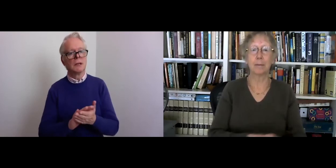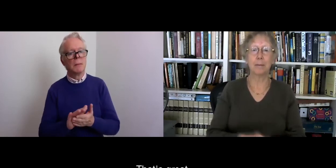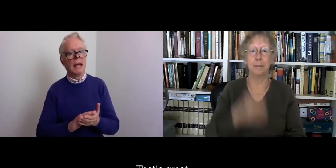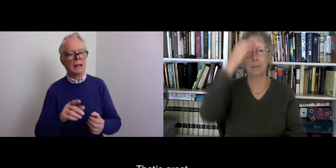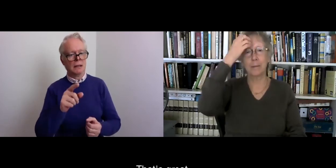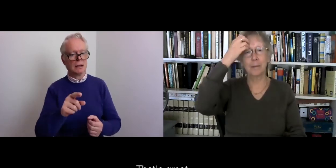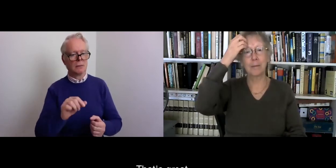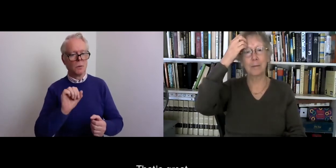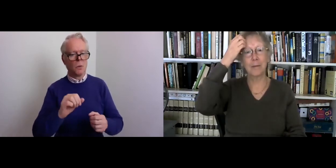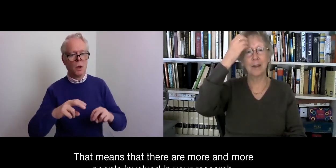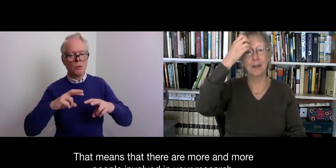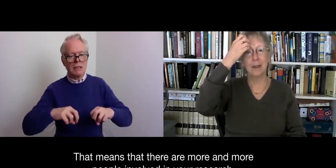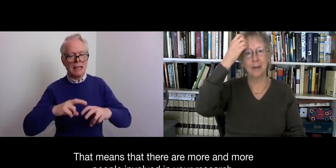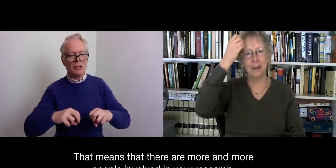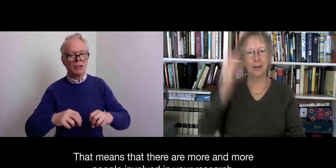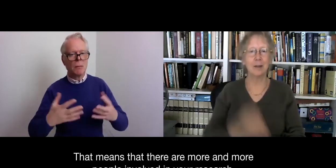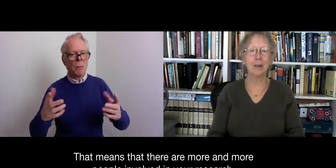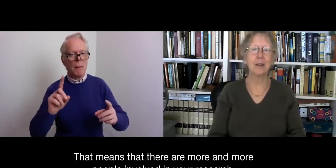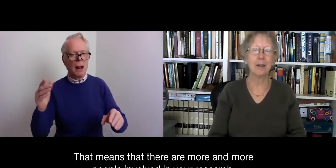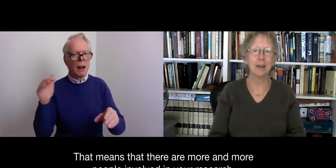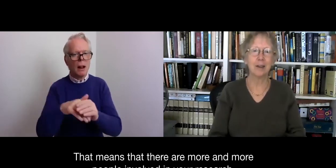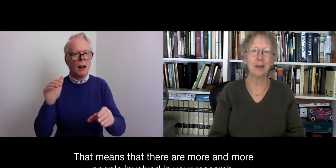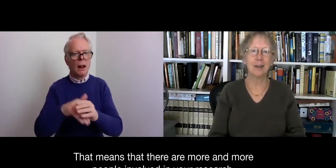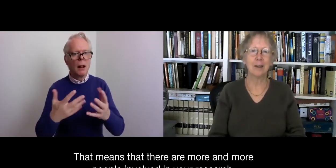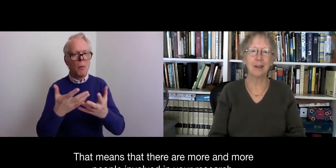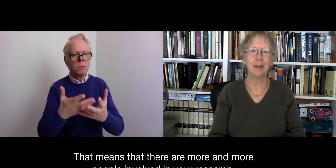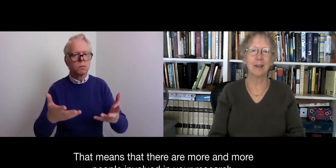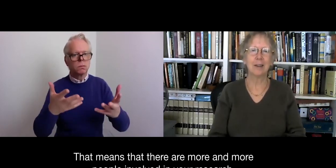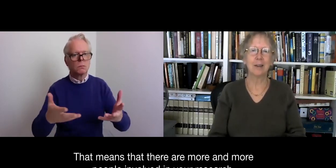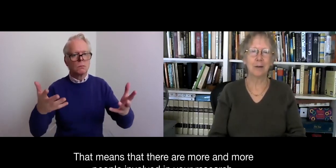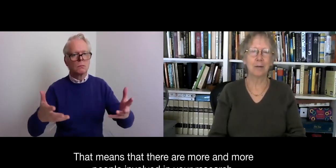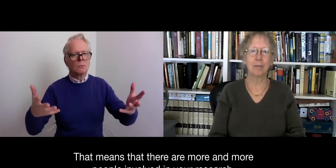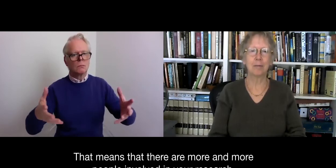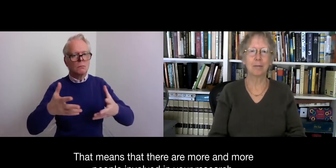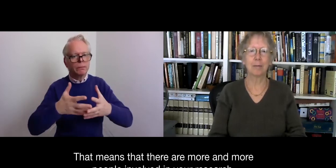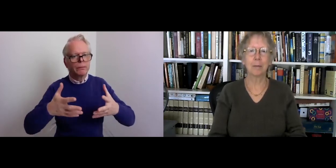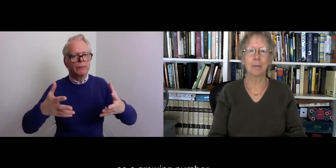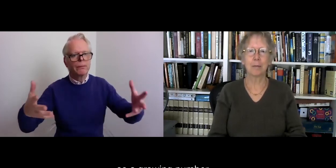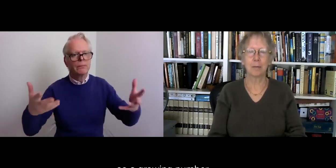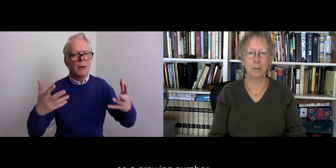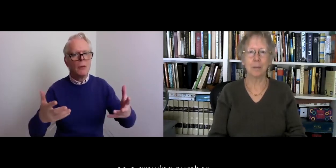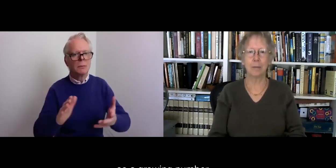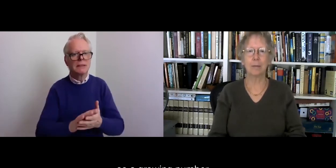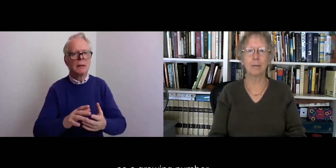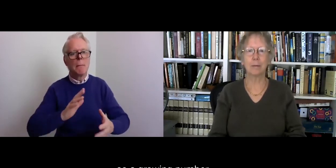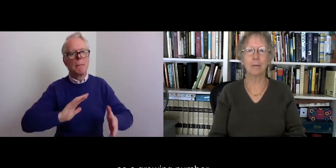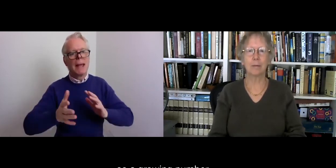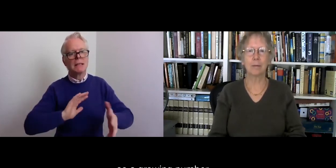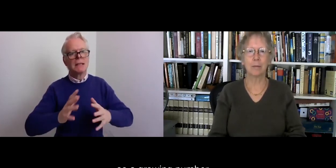That's great. So that means that there are more and more people involved in your research, yeah, so a growing number. And